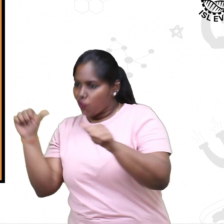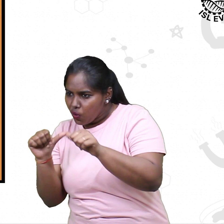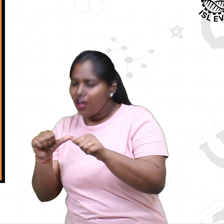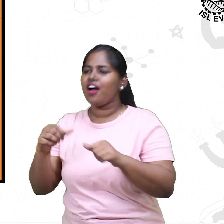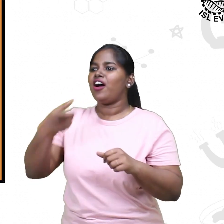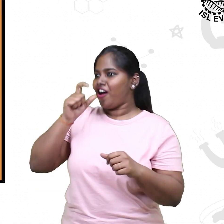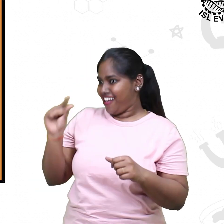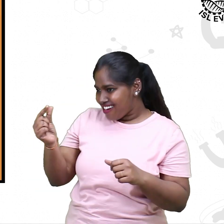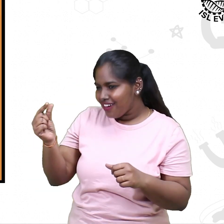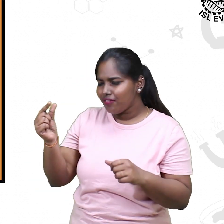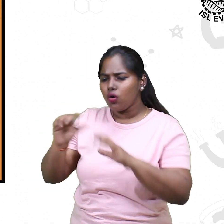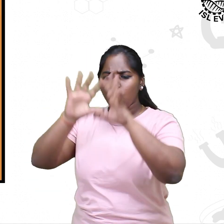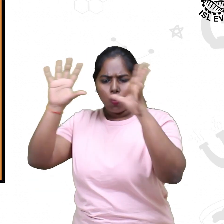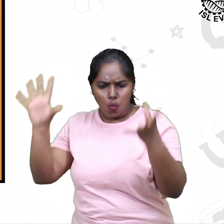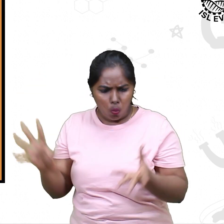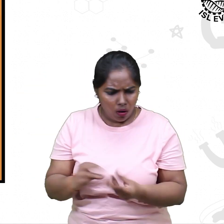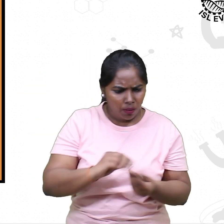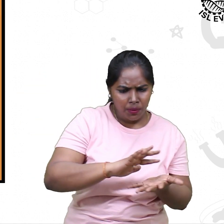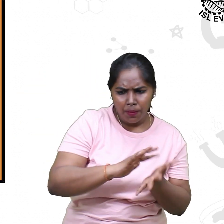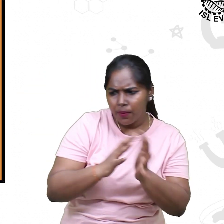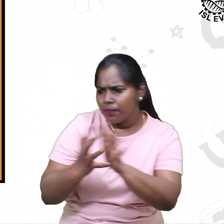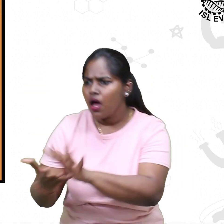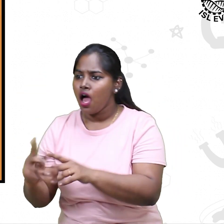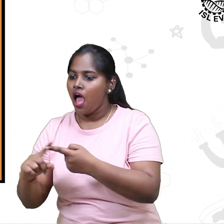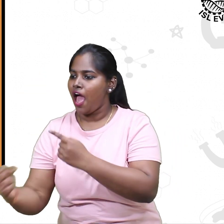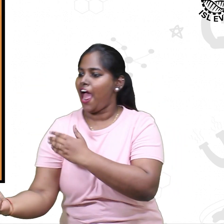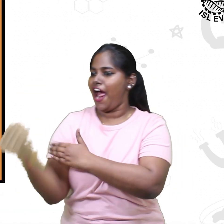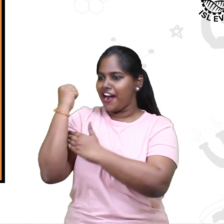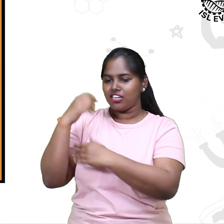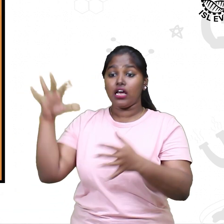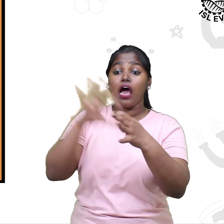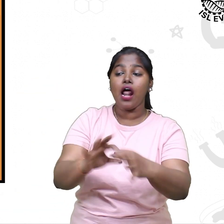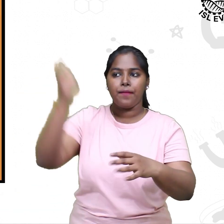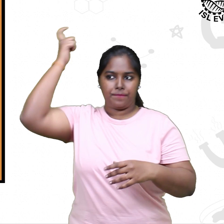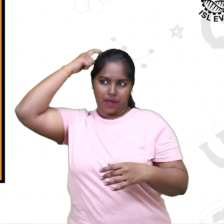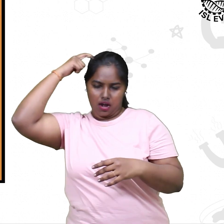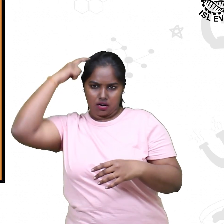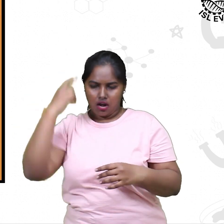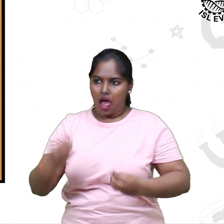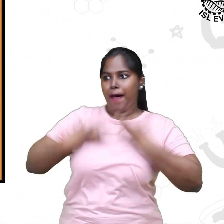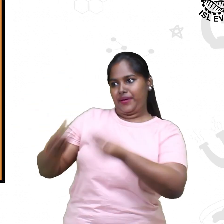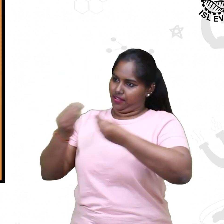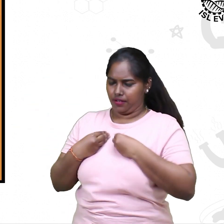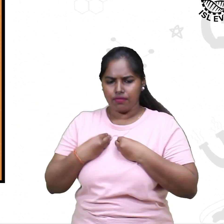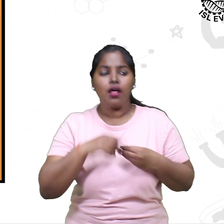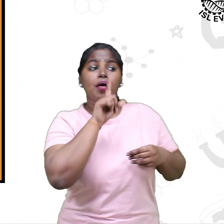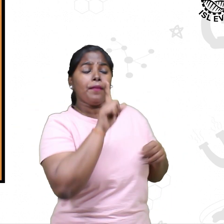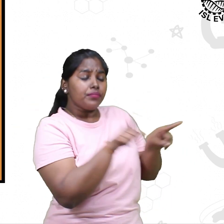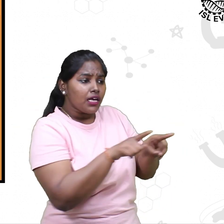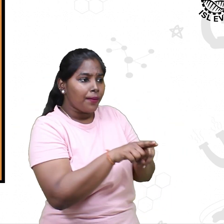and caffeine, together make our energy-craving brains very, very happy. And Dr. Nandini